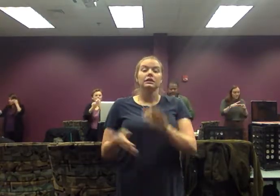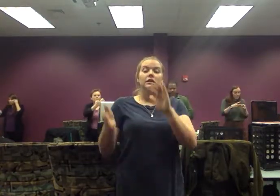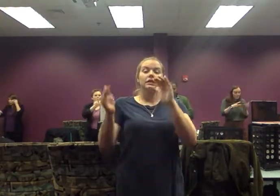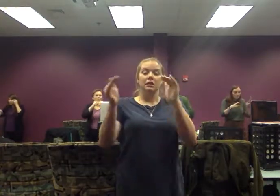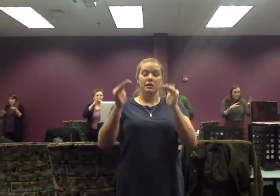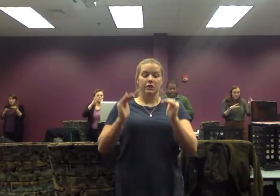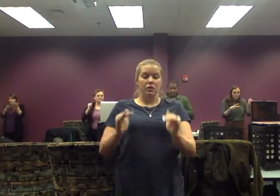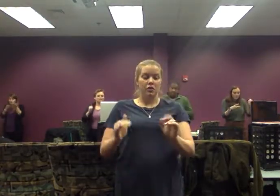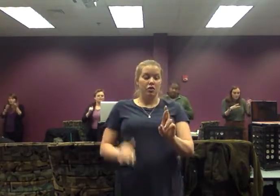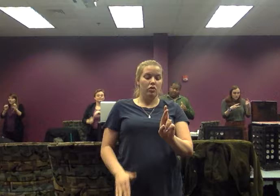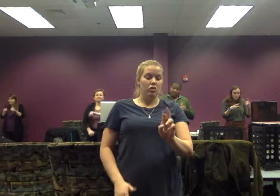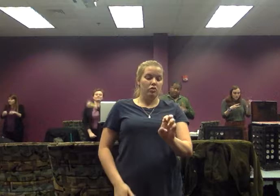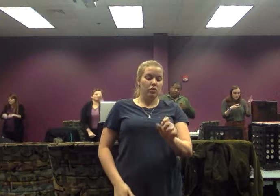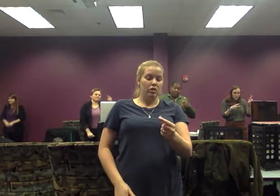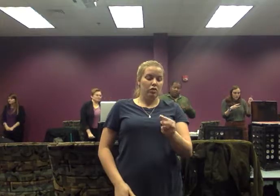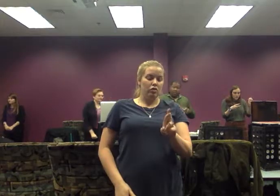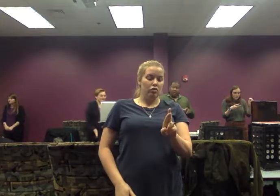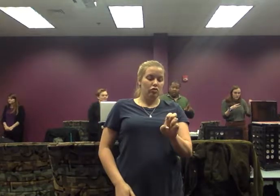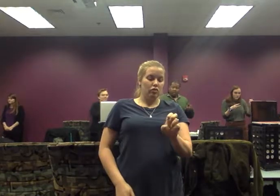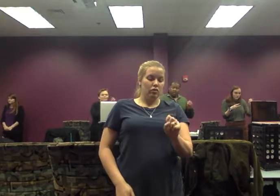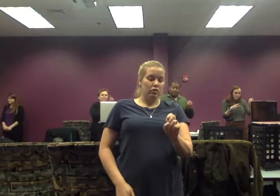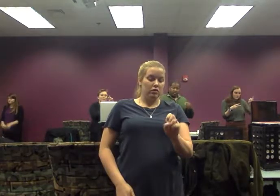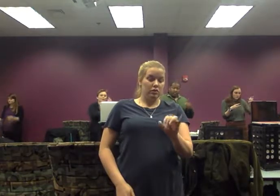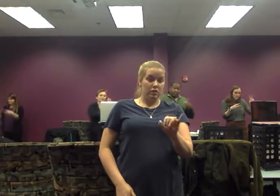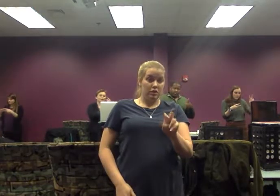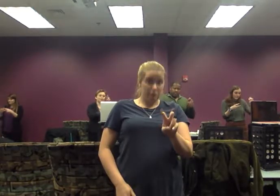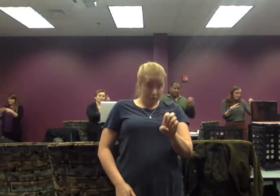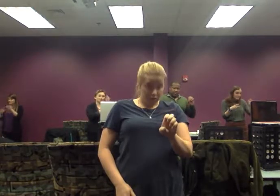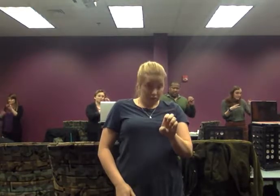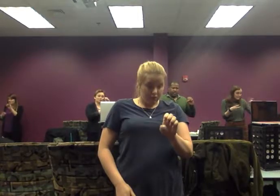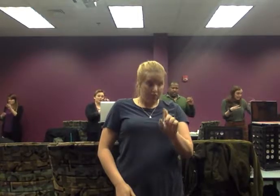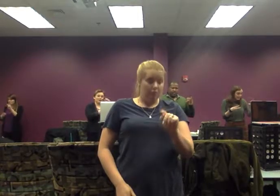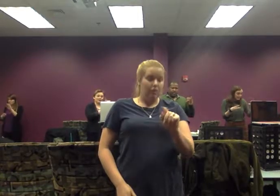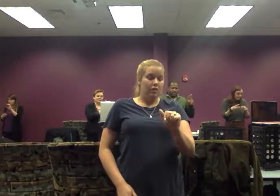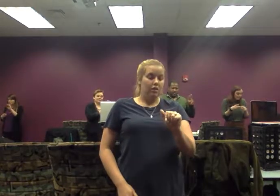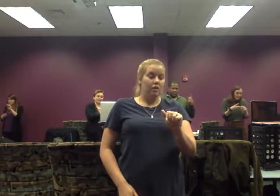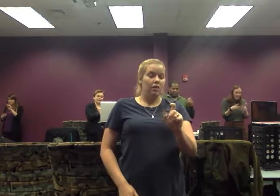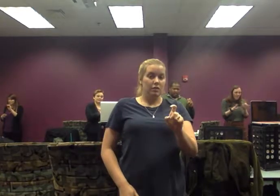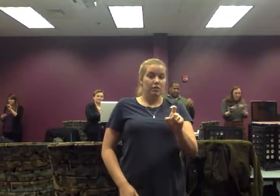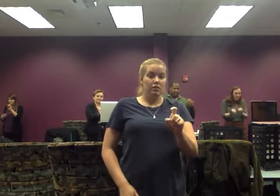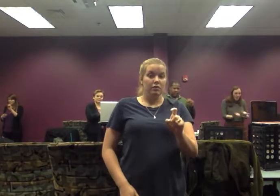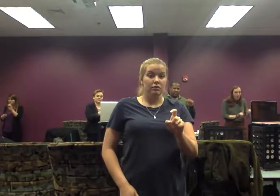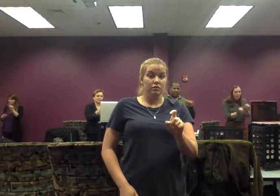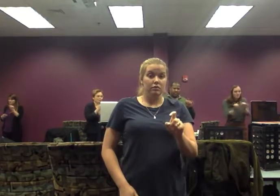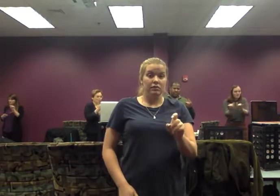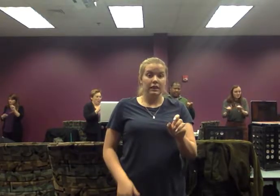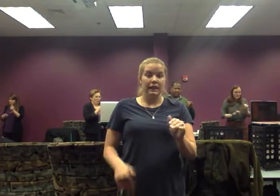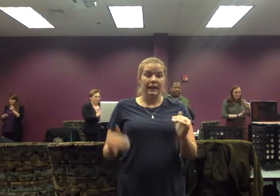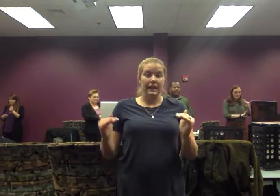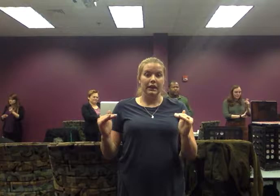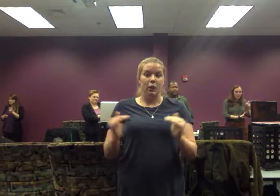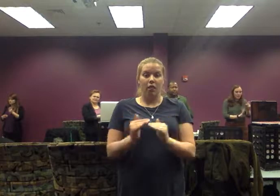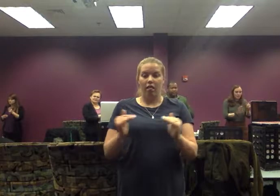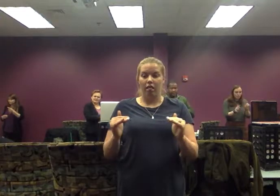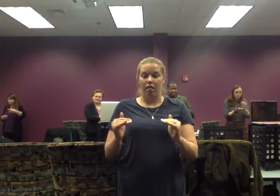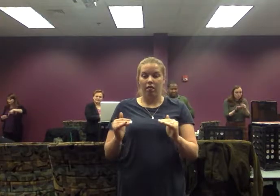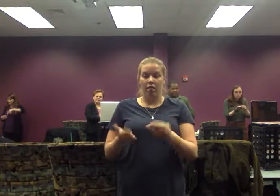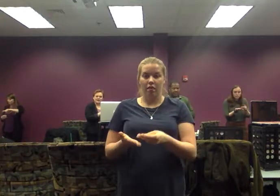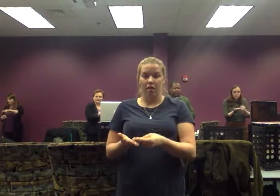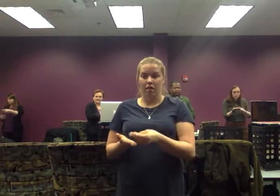on consumption. We all have to consume. If we all pay the same amount of tax on consumption, it's regarded as a regressive tax